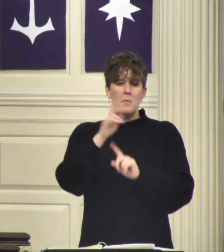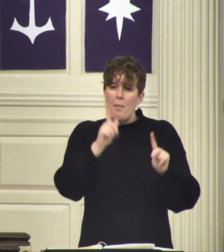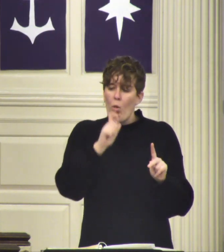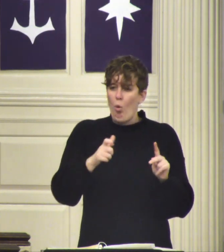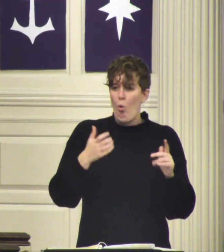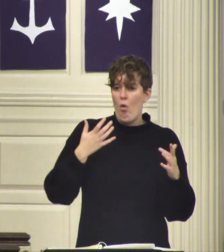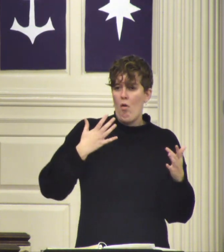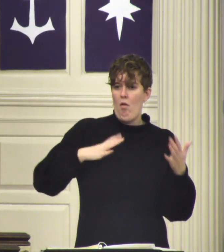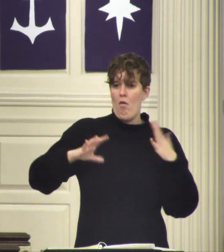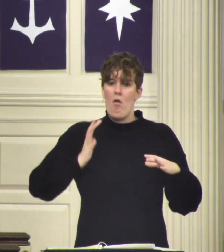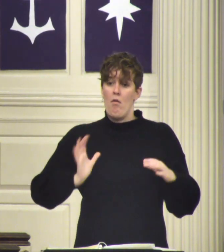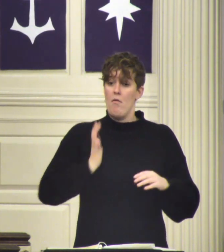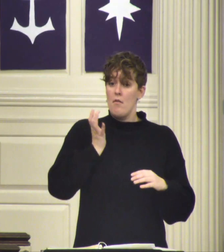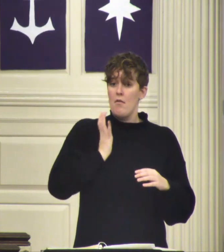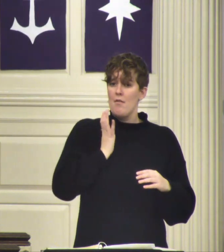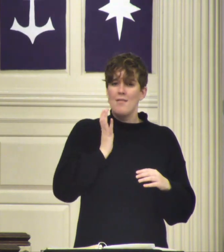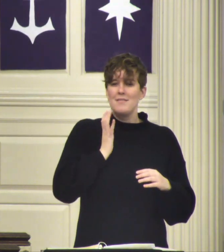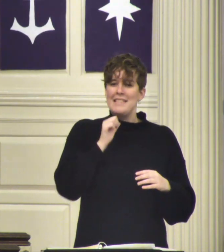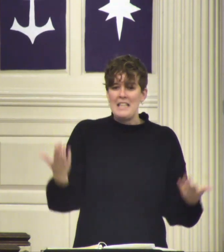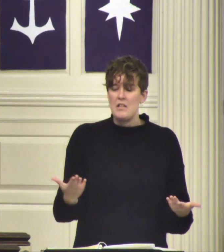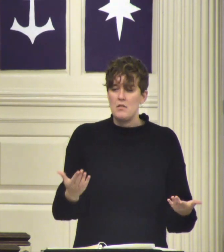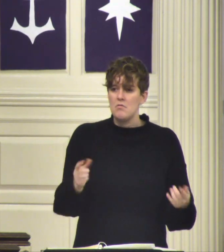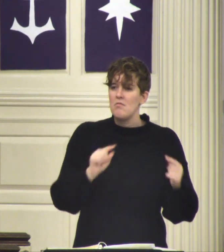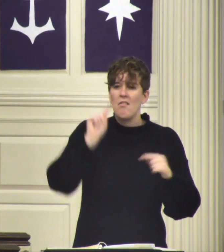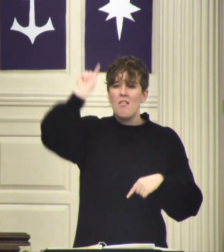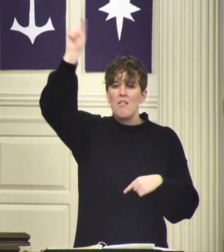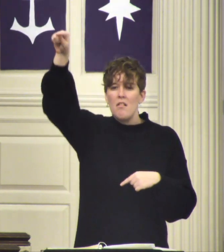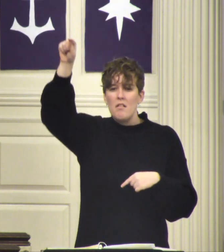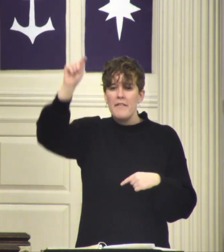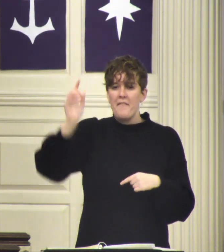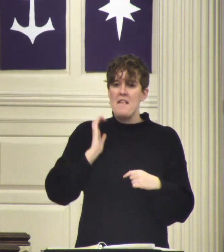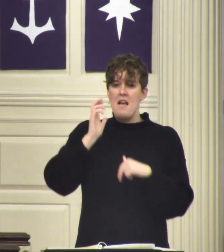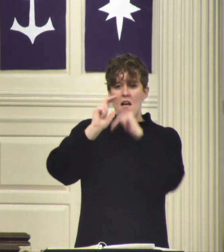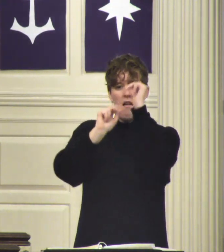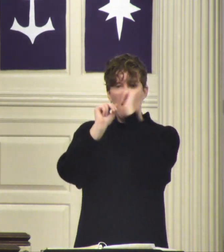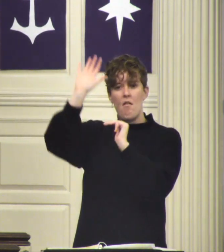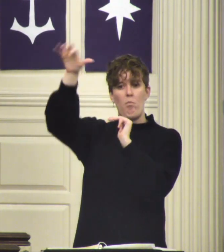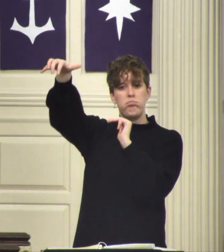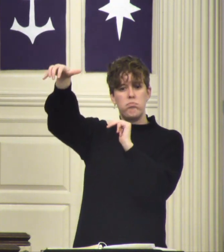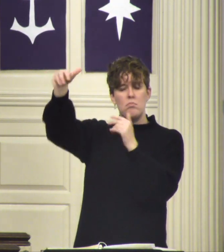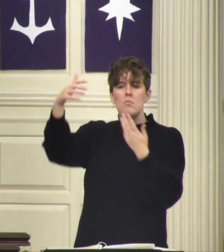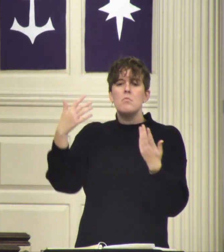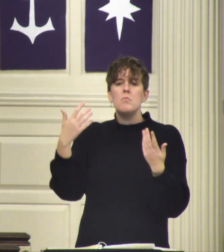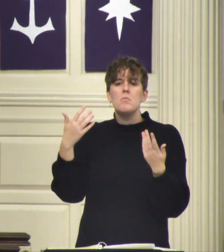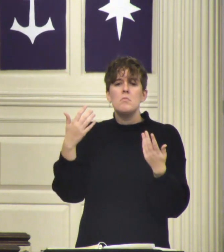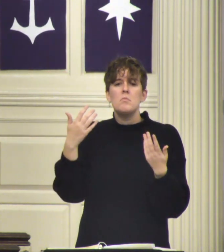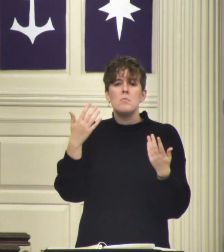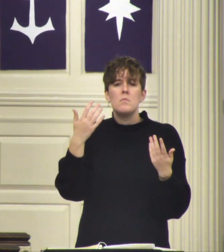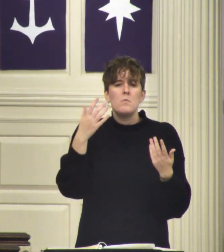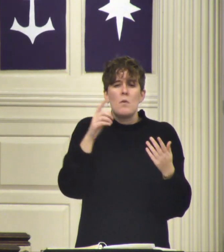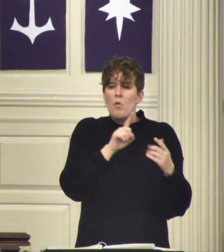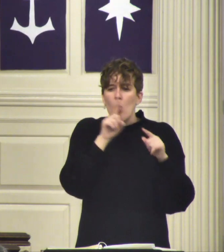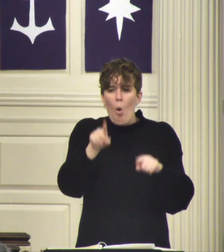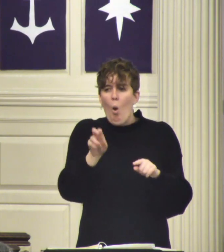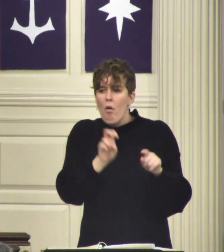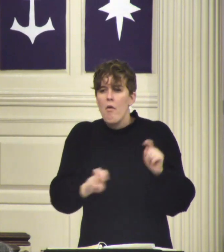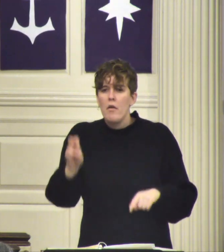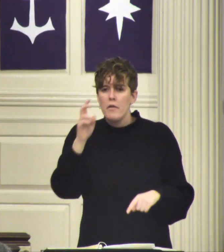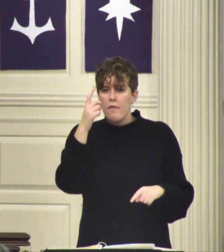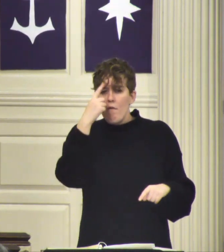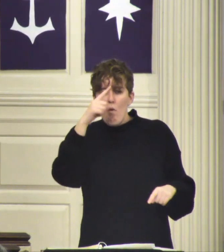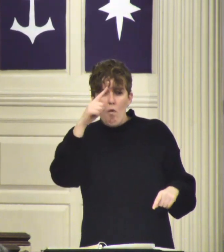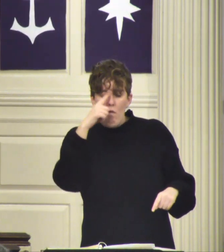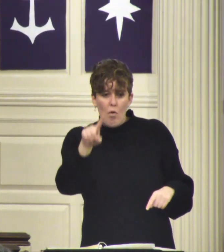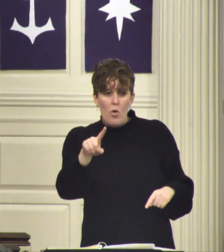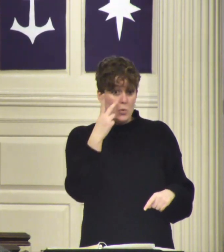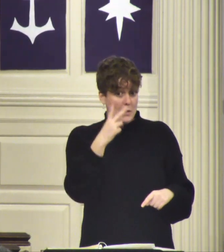in royal palaces. Then why did you go out? To see a prophet?